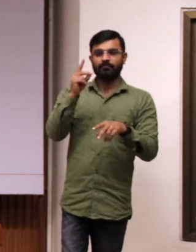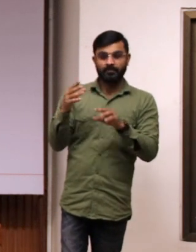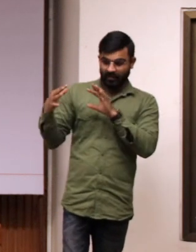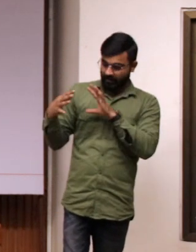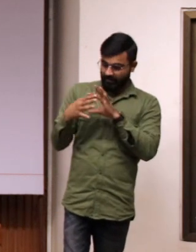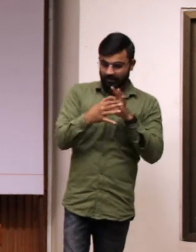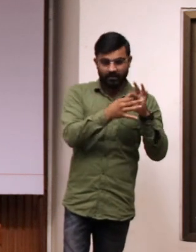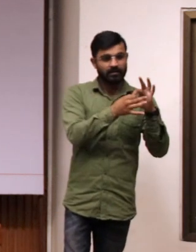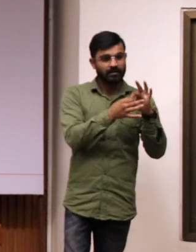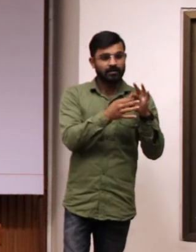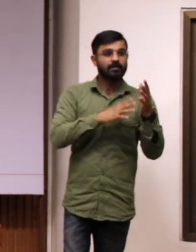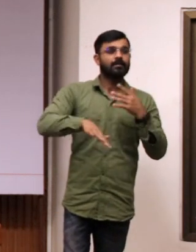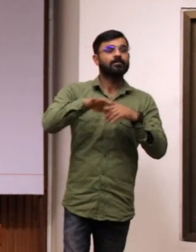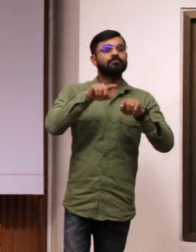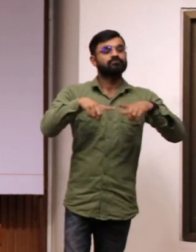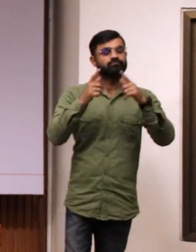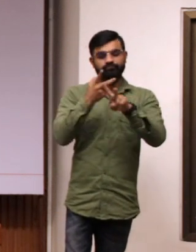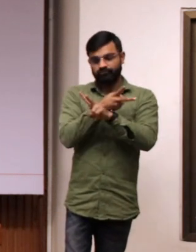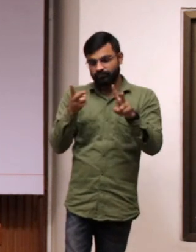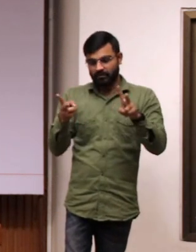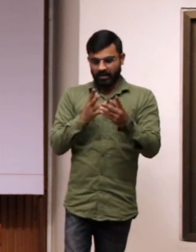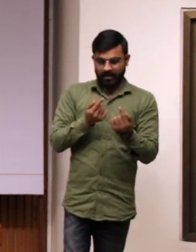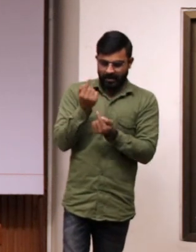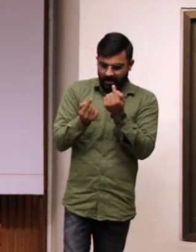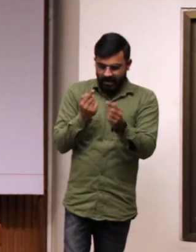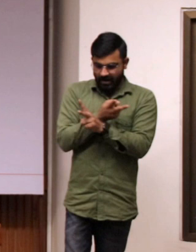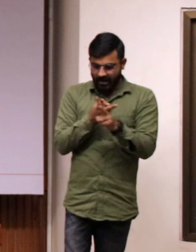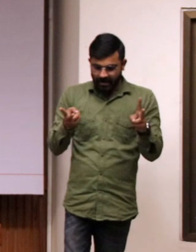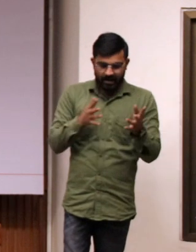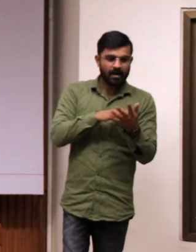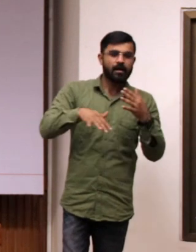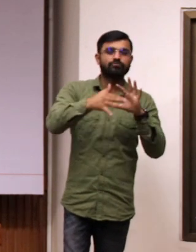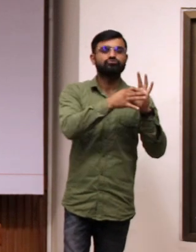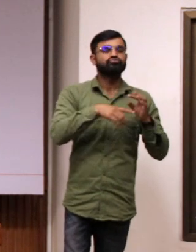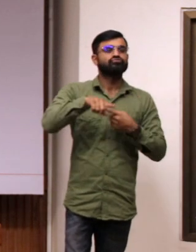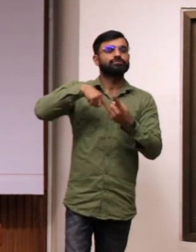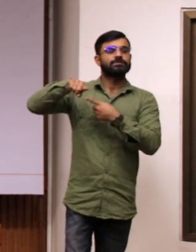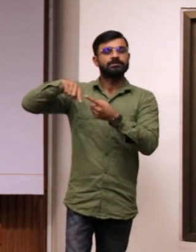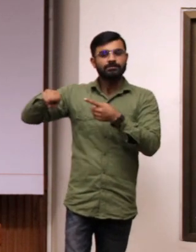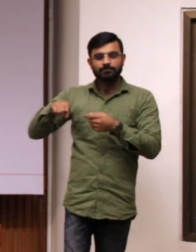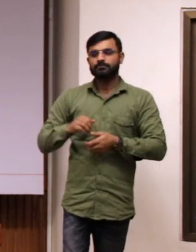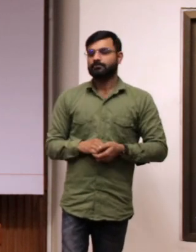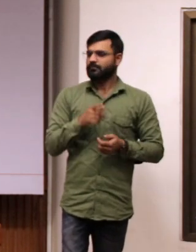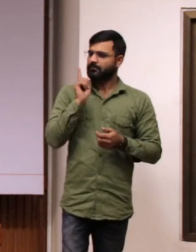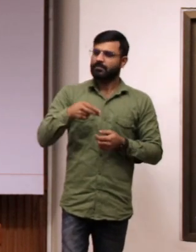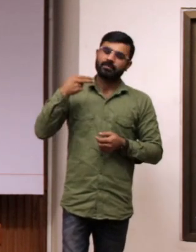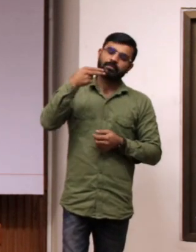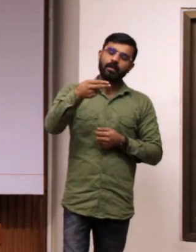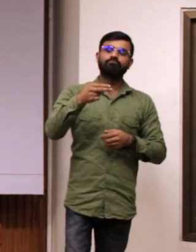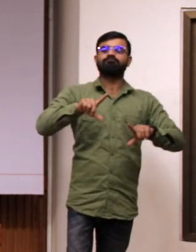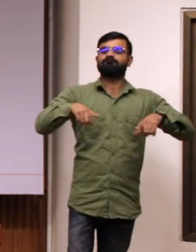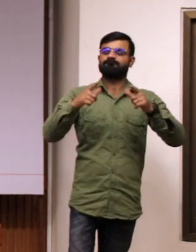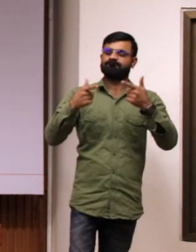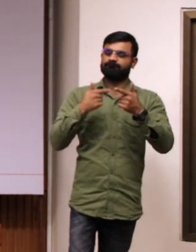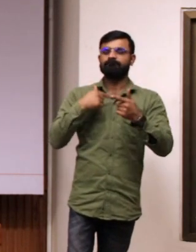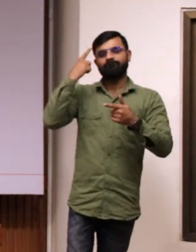tree, then we have a shrubby layer, then you have a grasses and herbaceous layer. Only then it should call as a forest,